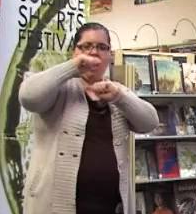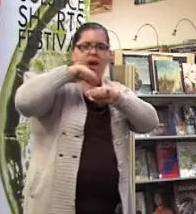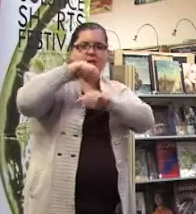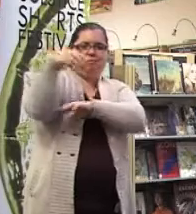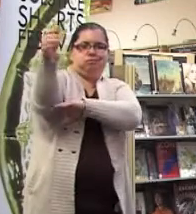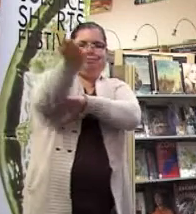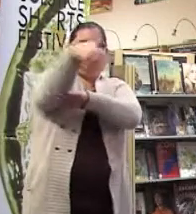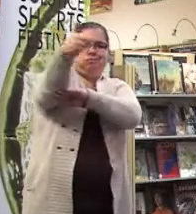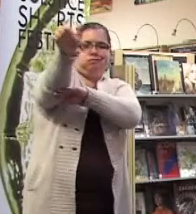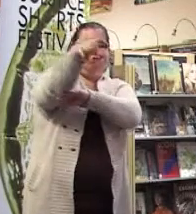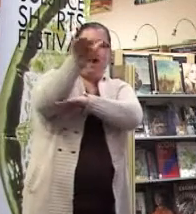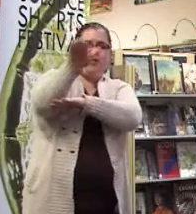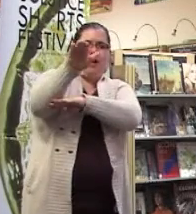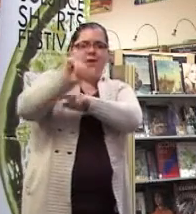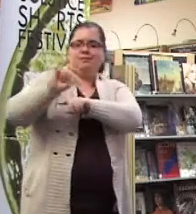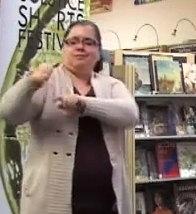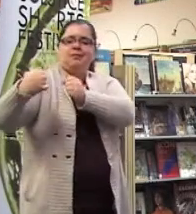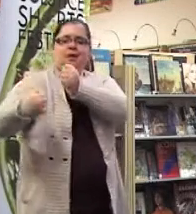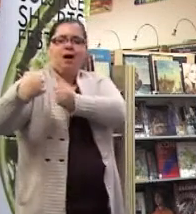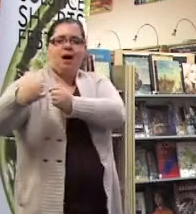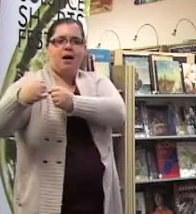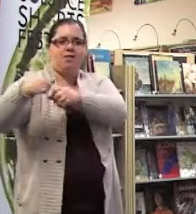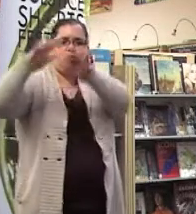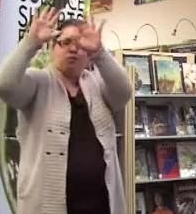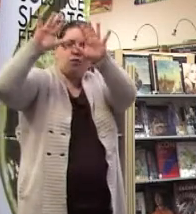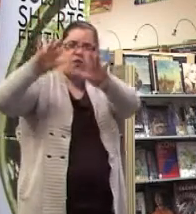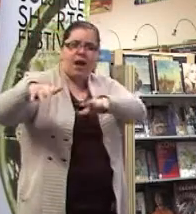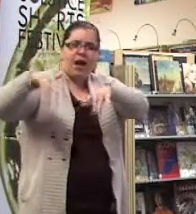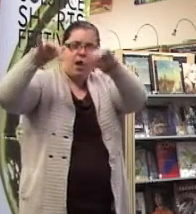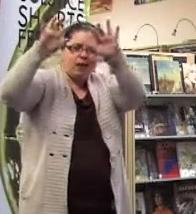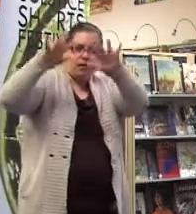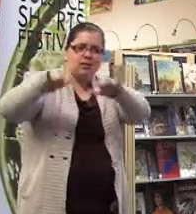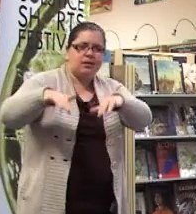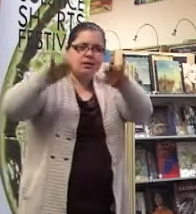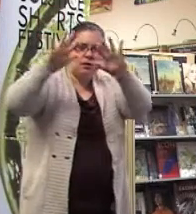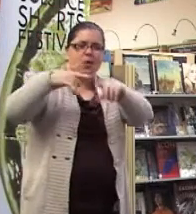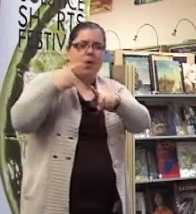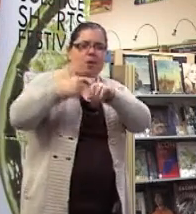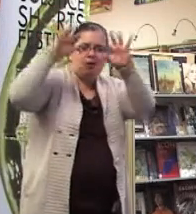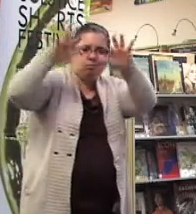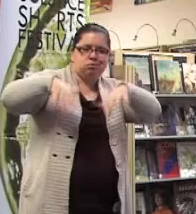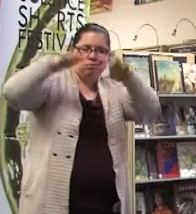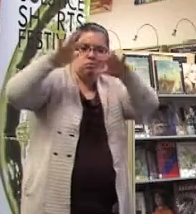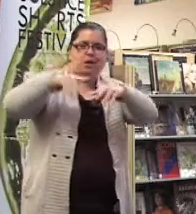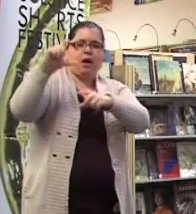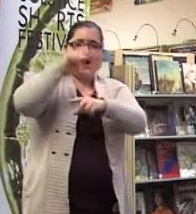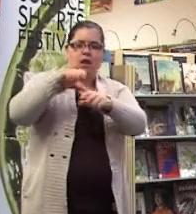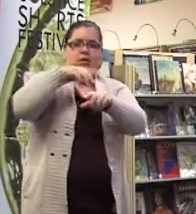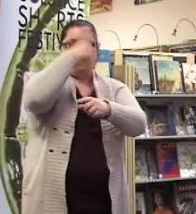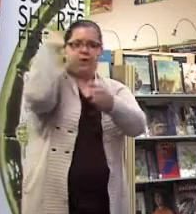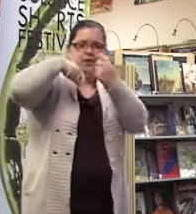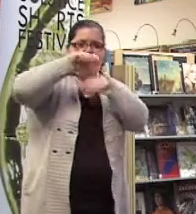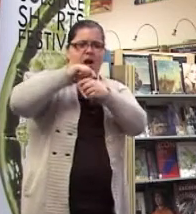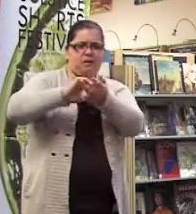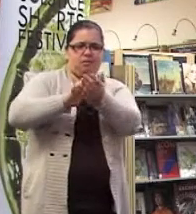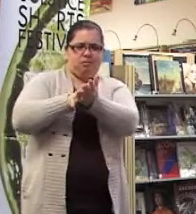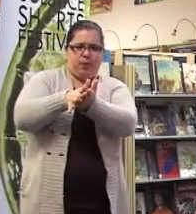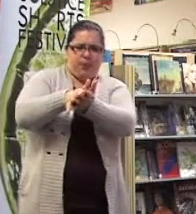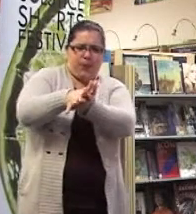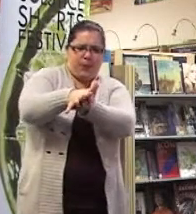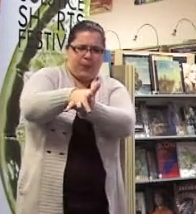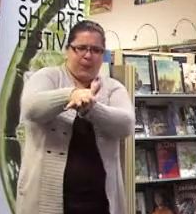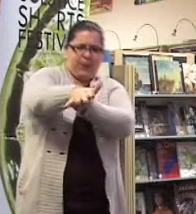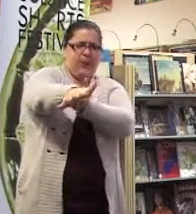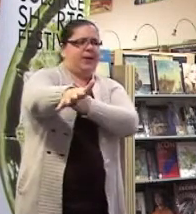the car beside me, flapping in the rain which started to plummet down, rapidly making the colours fade, as if they were trickling out